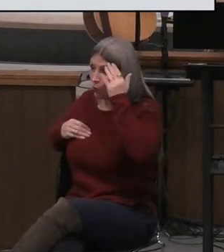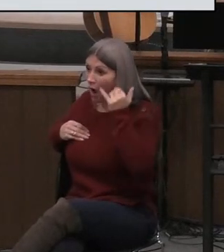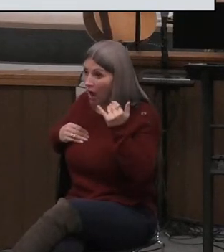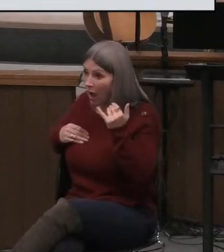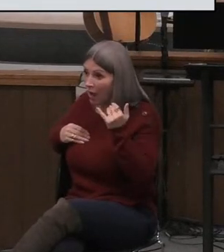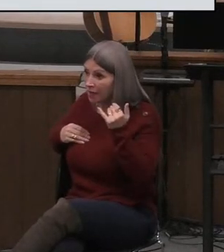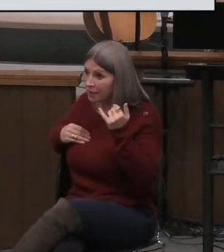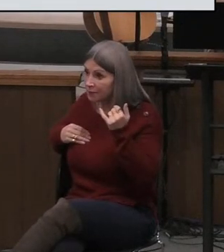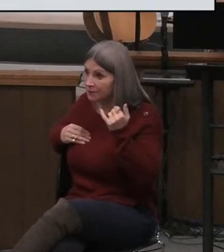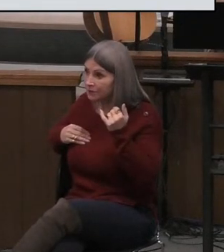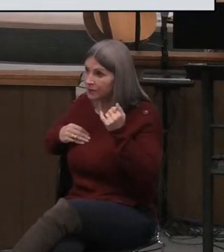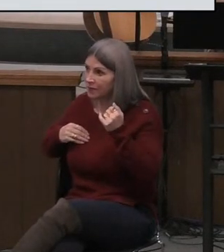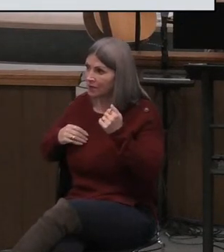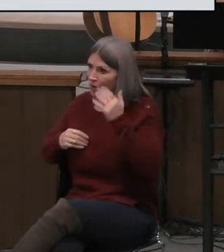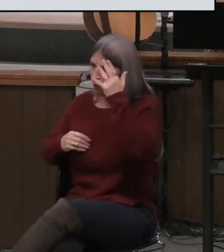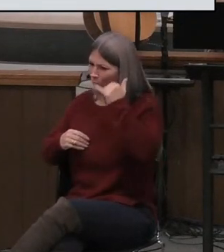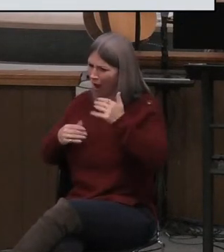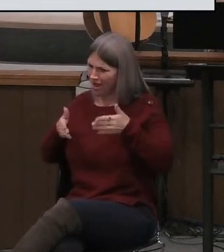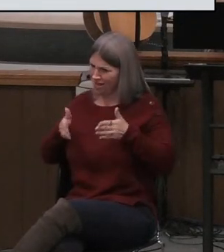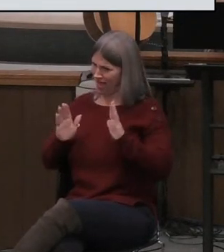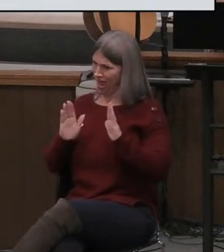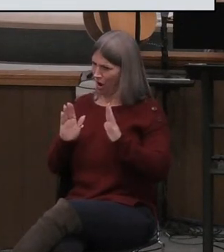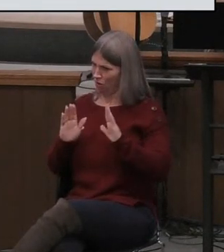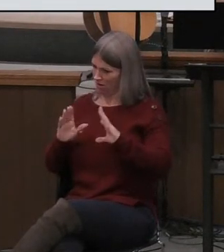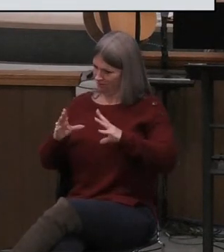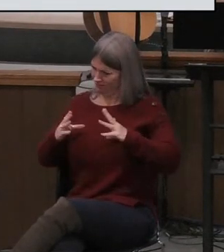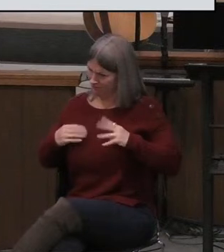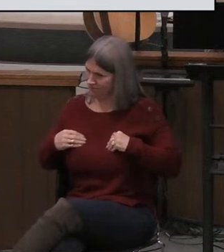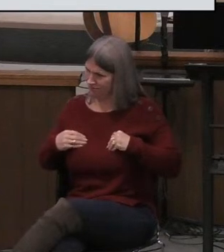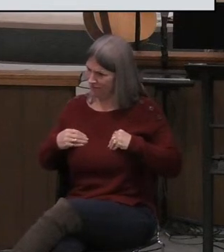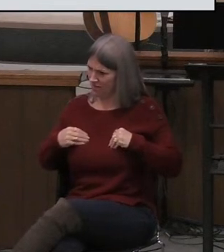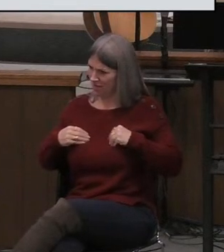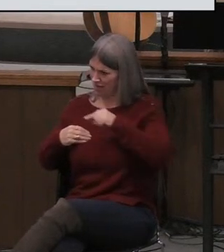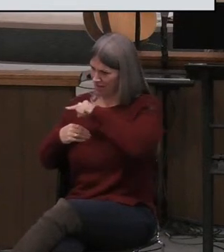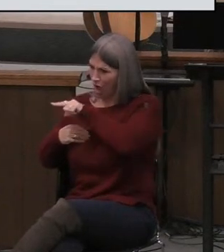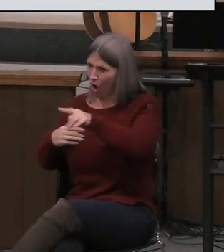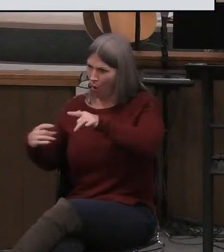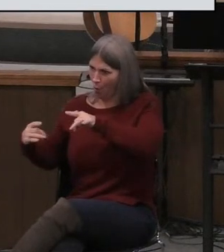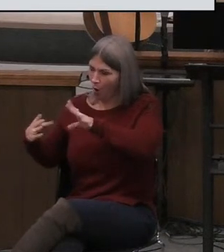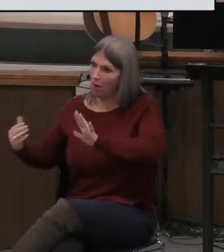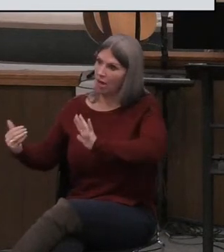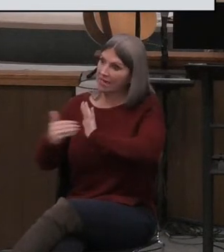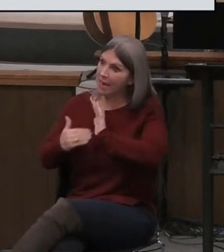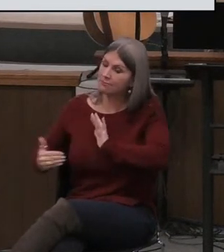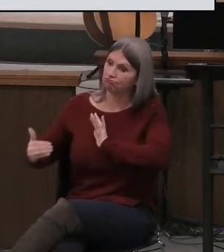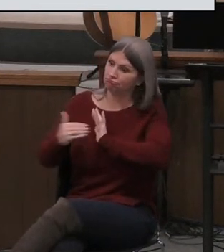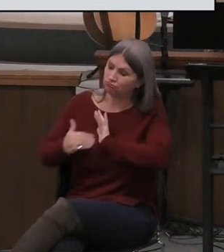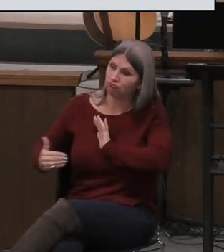Why would someone put themselves through grueling adversity again and again?